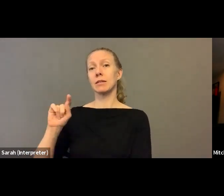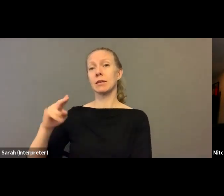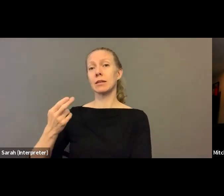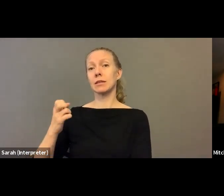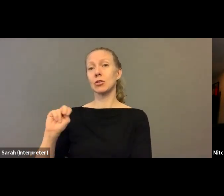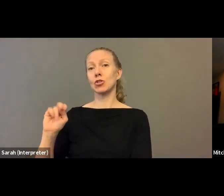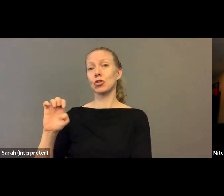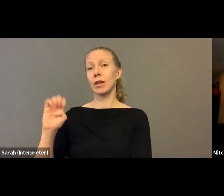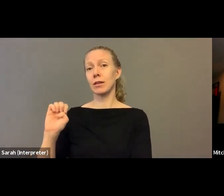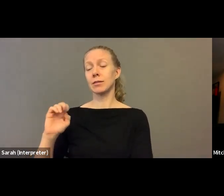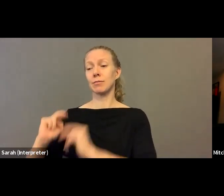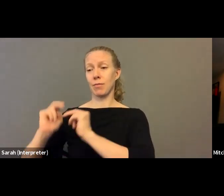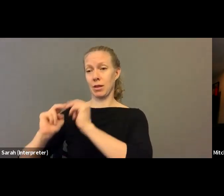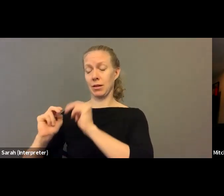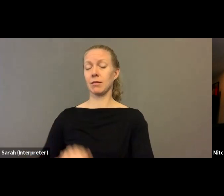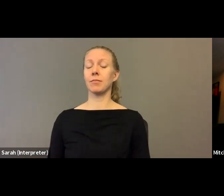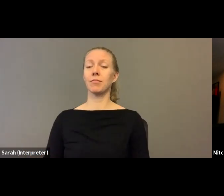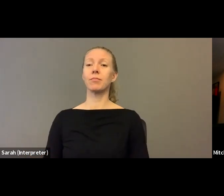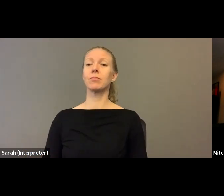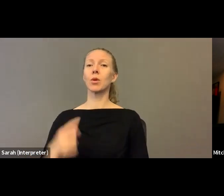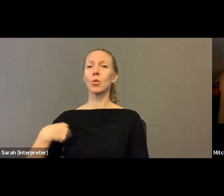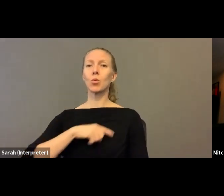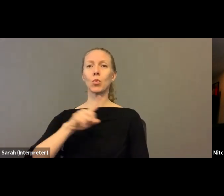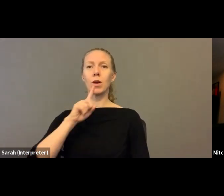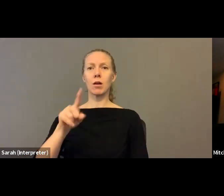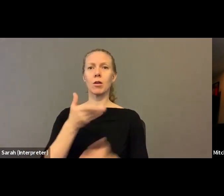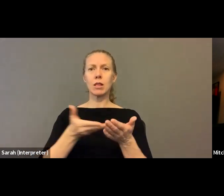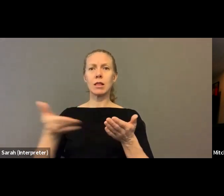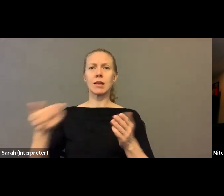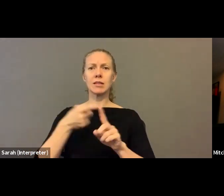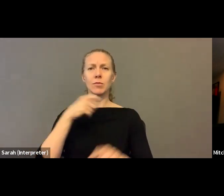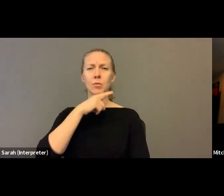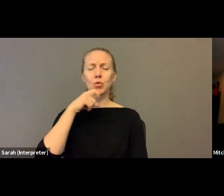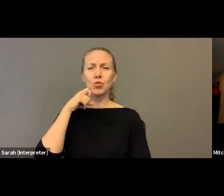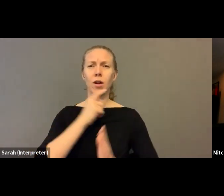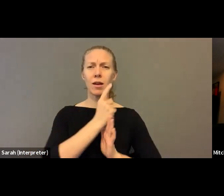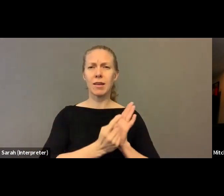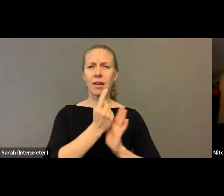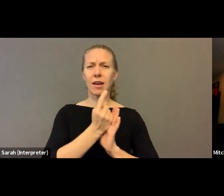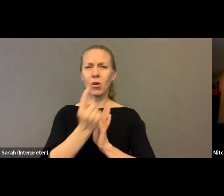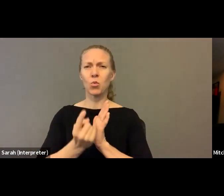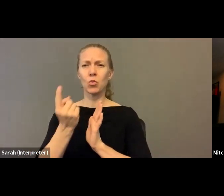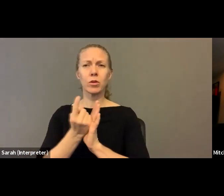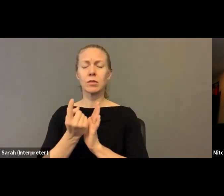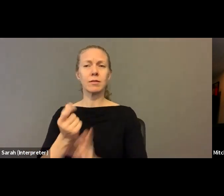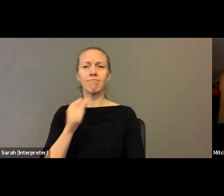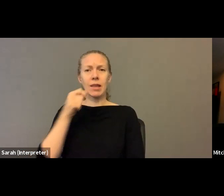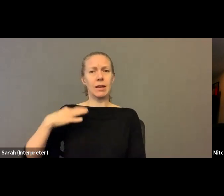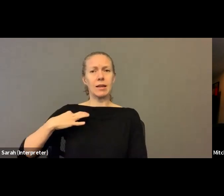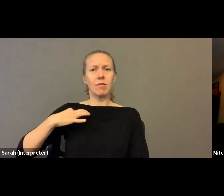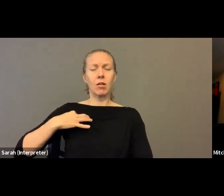We are things of dry hours and the involuntary plan, grayed in and